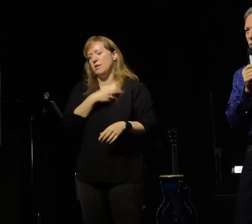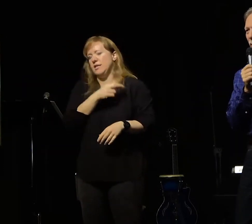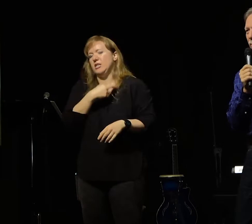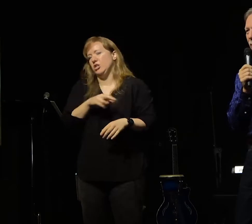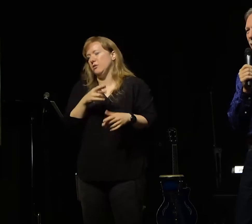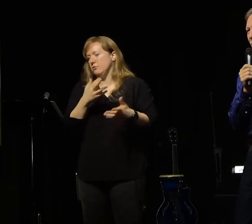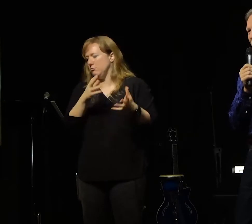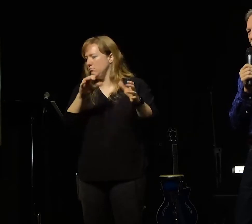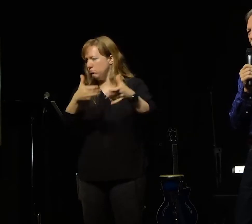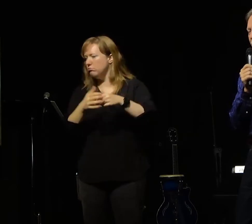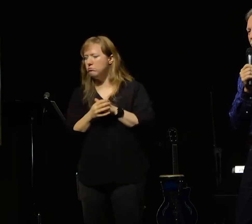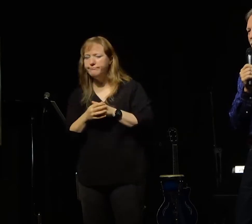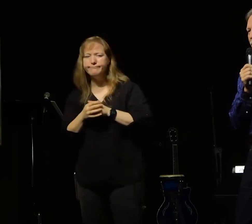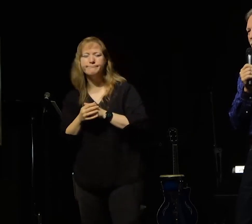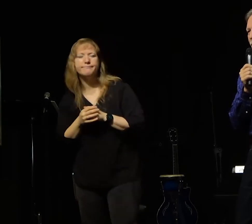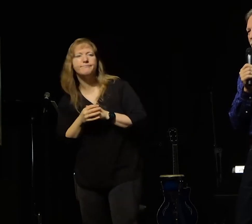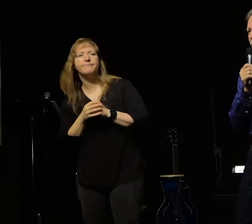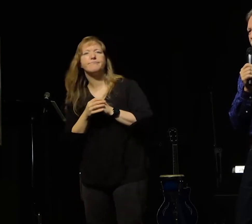in the religious circles, I mean.